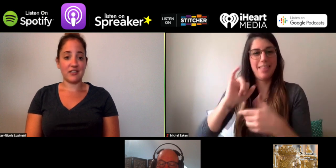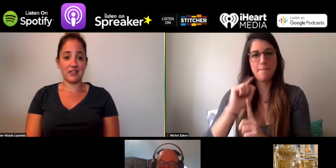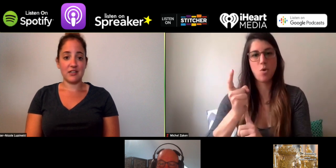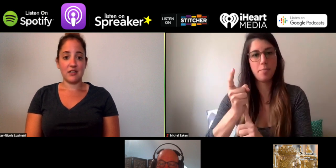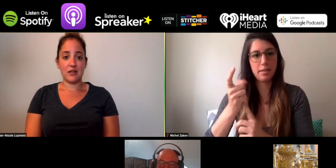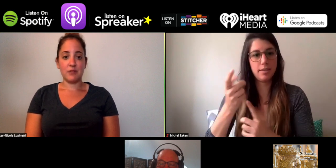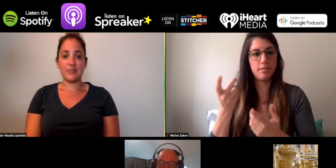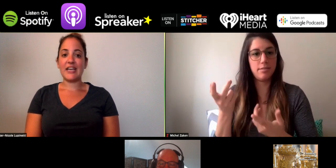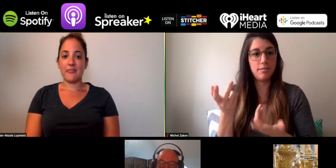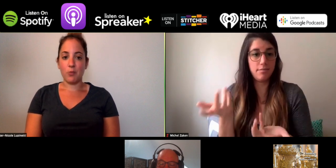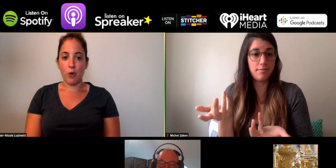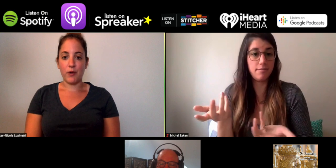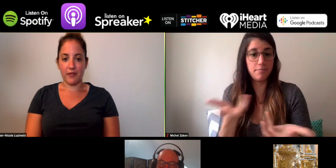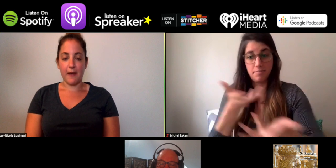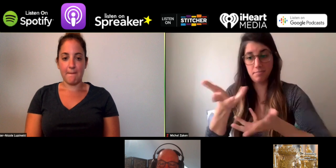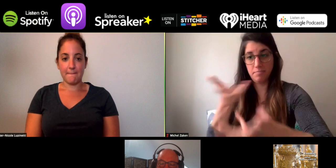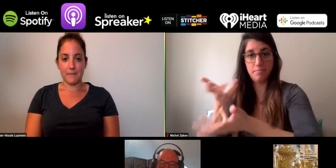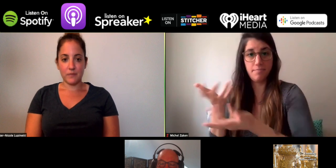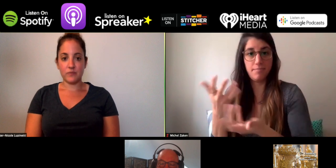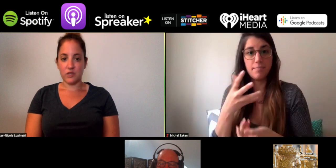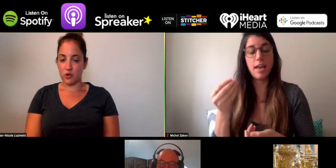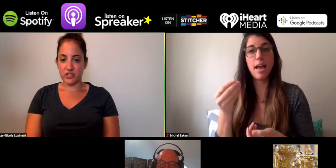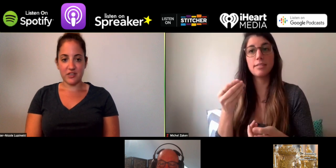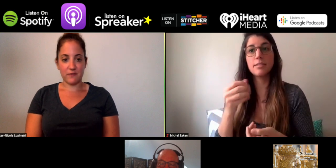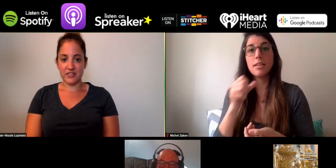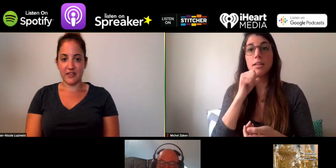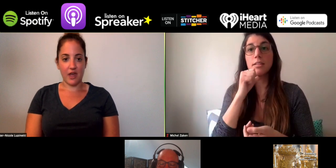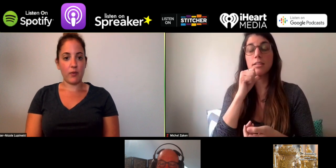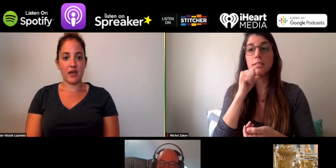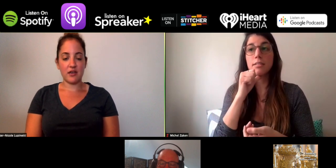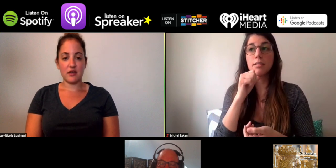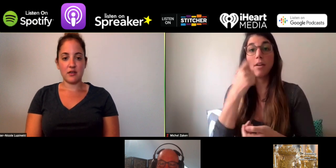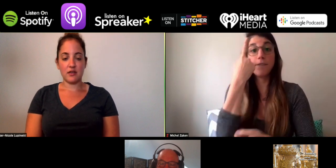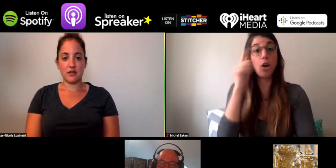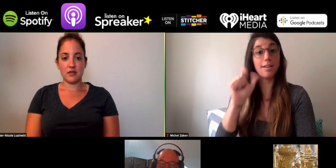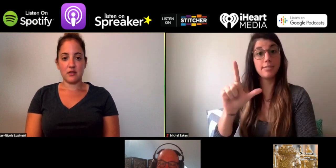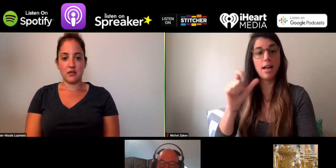and being in the moment with them, you know, just conversing that way.